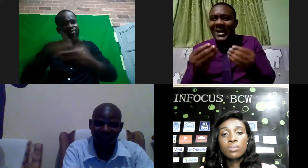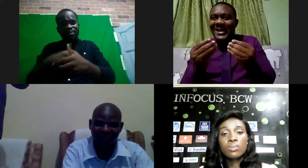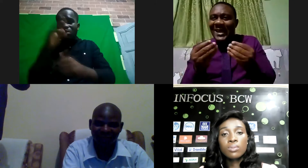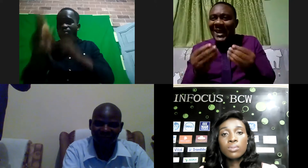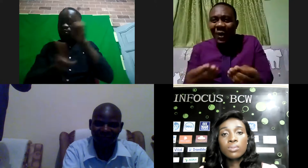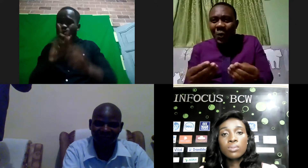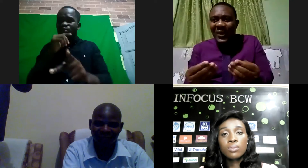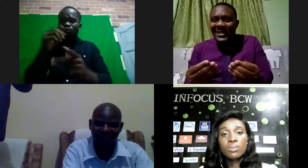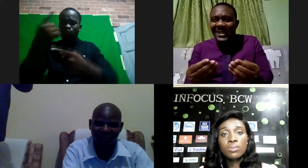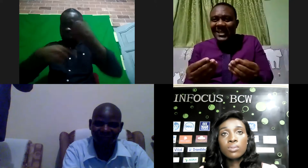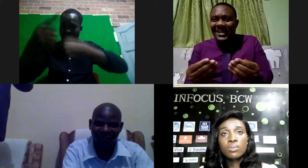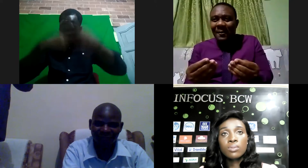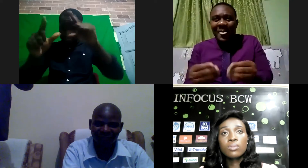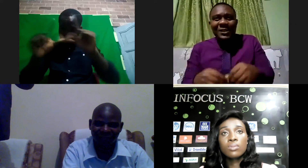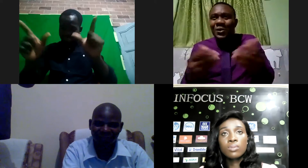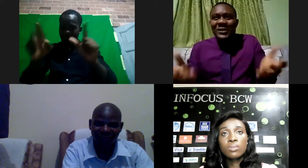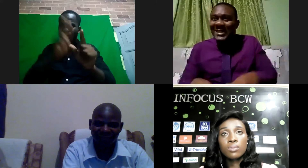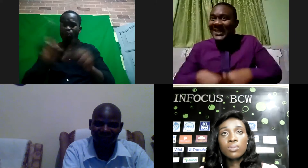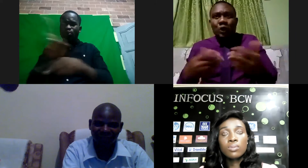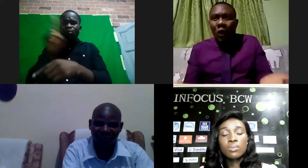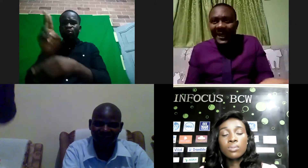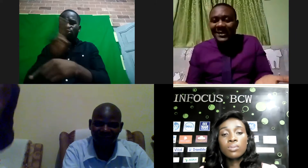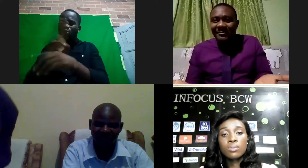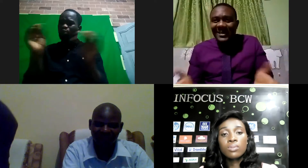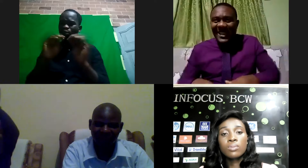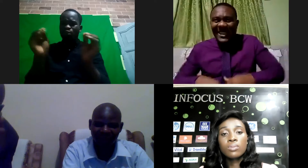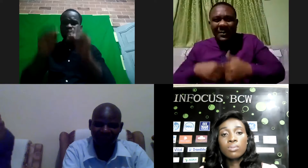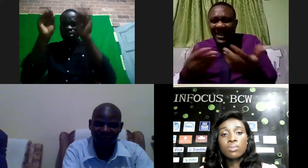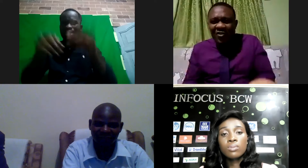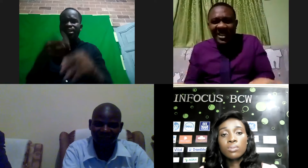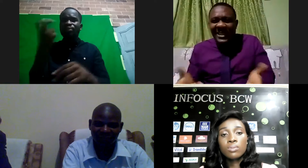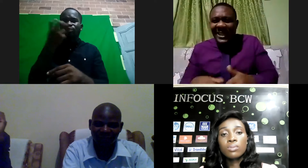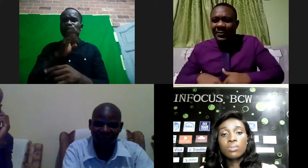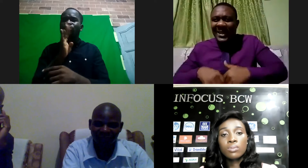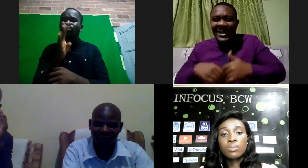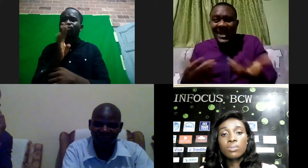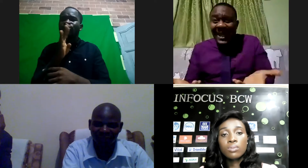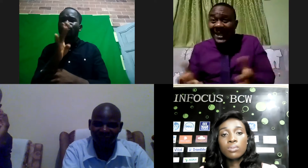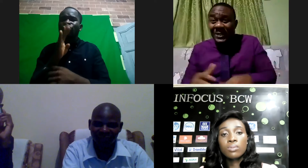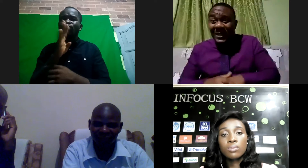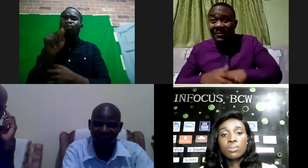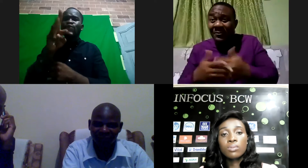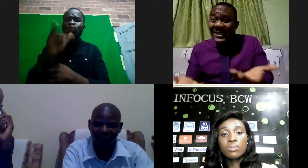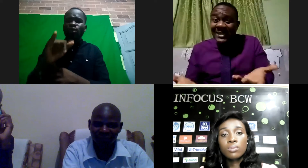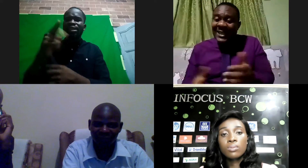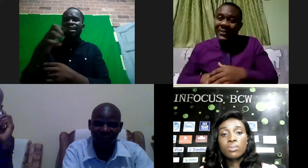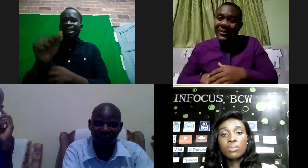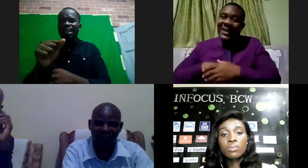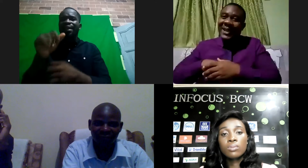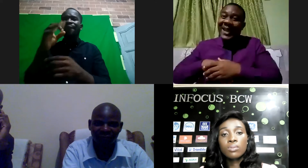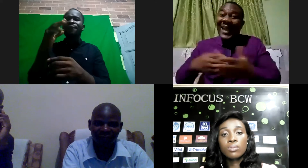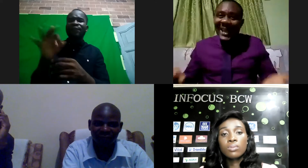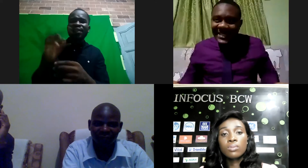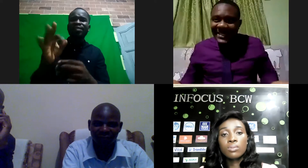use the language. In schools, teachers are talking, they are speaking Tree, they are speaking Gan, they are speaking Fancy, they are